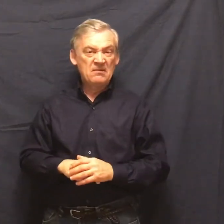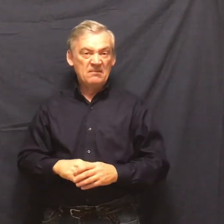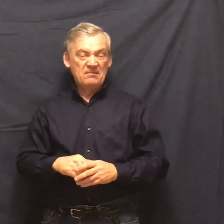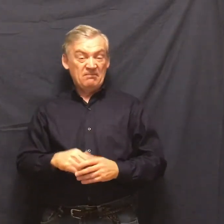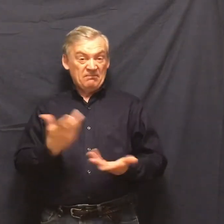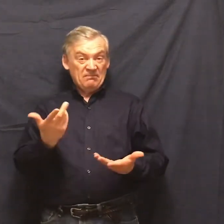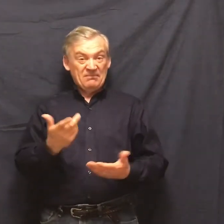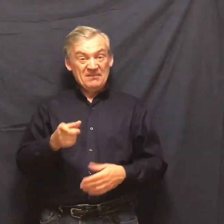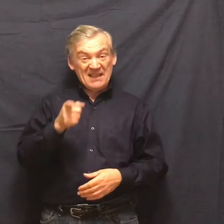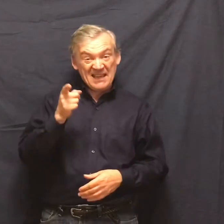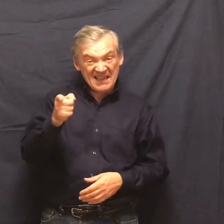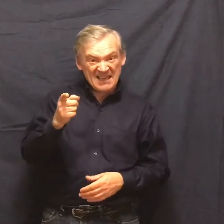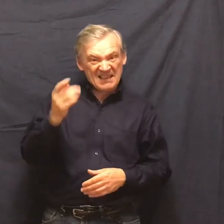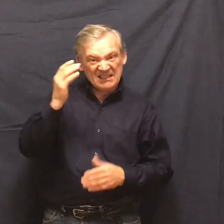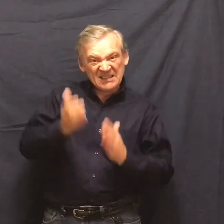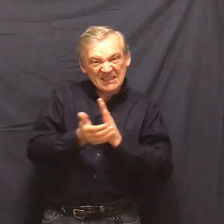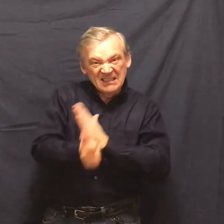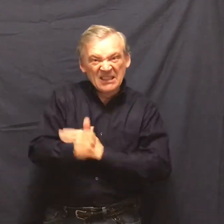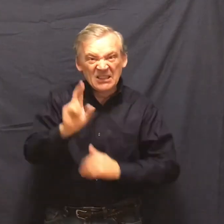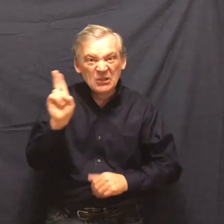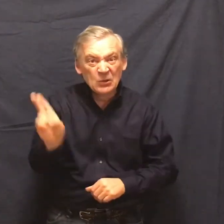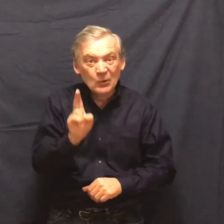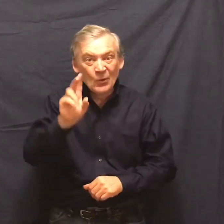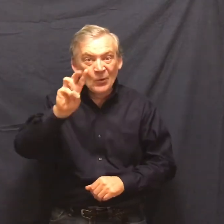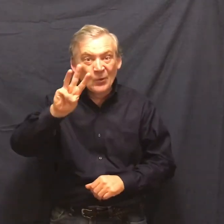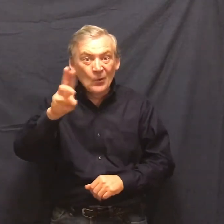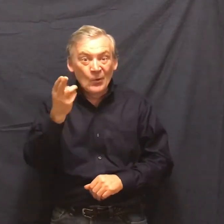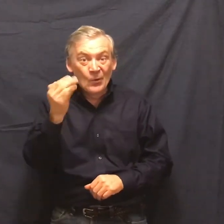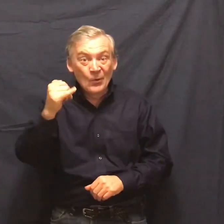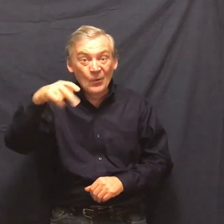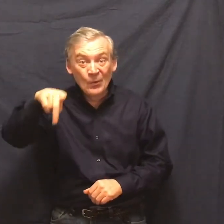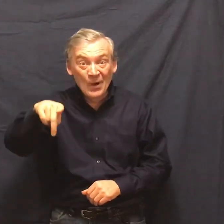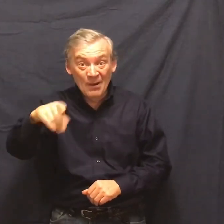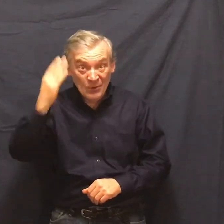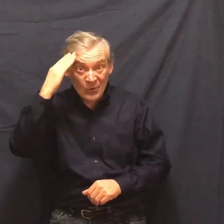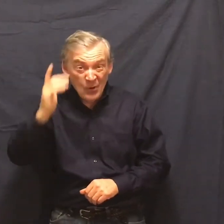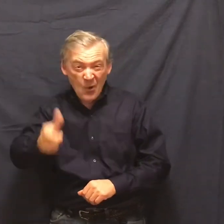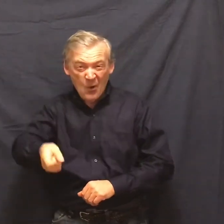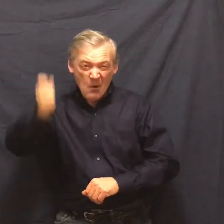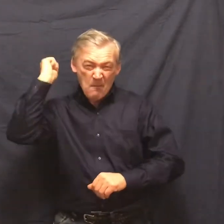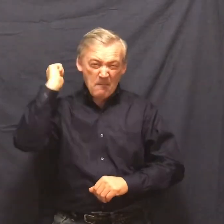bullwhip without touching the mule.